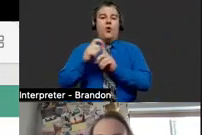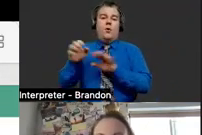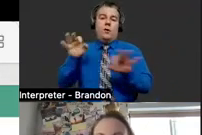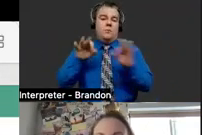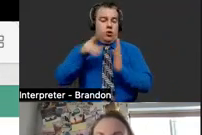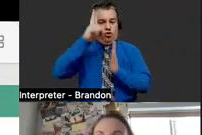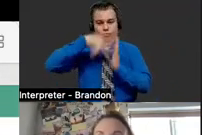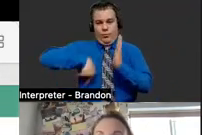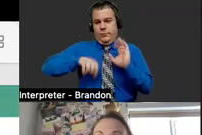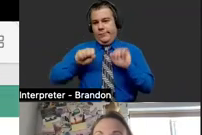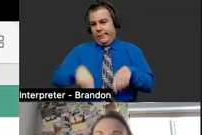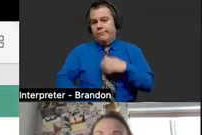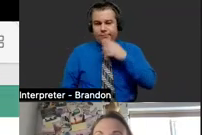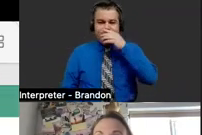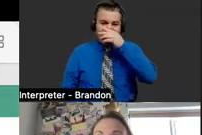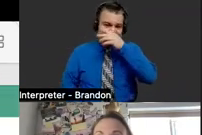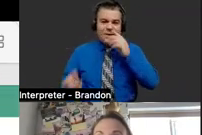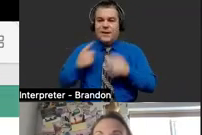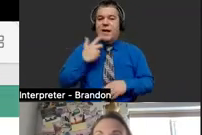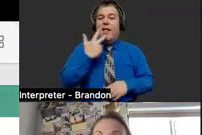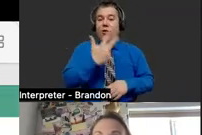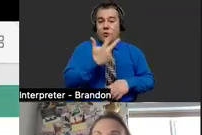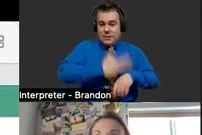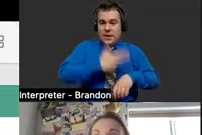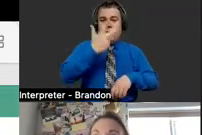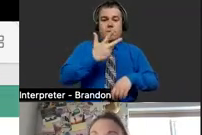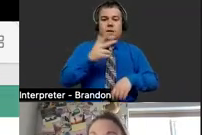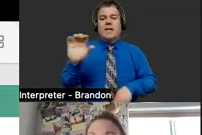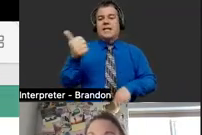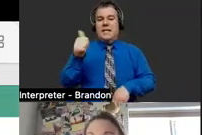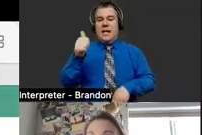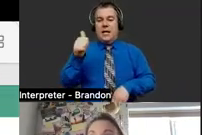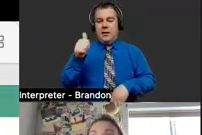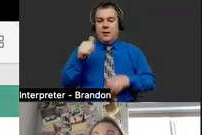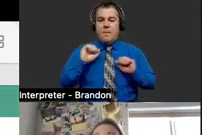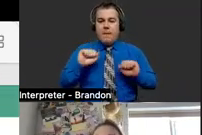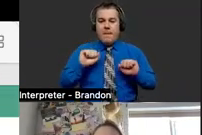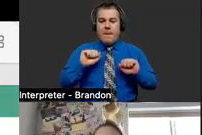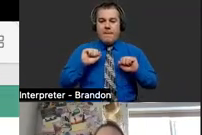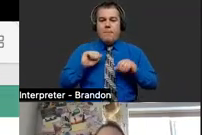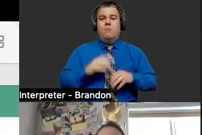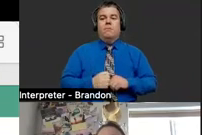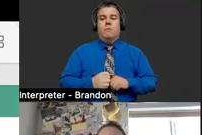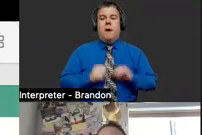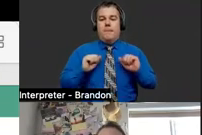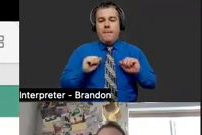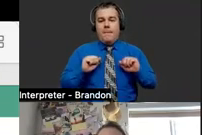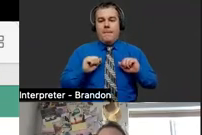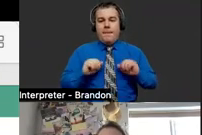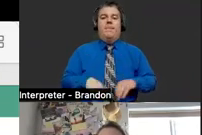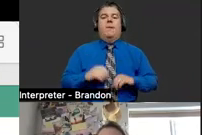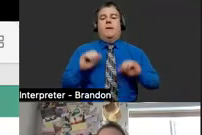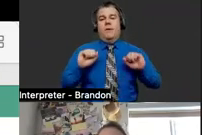do it. It says 3 sets, 10 reps for beginners, 15 reps for intermediate, and 20 for advanced. And then you just